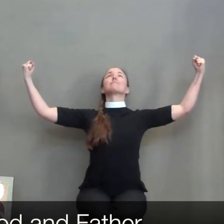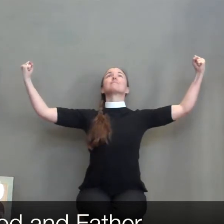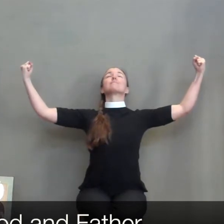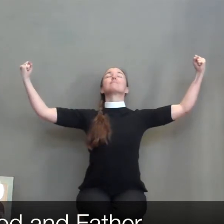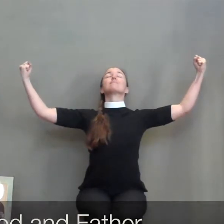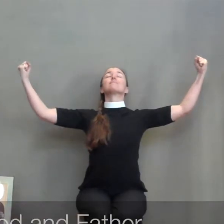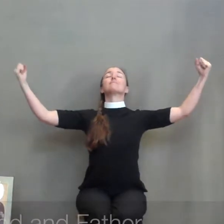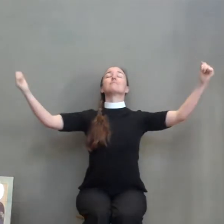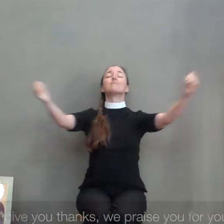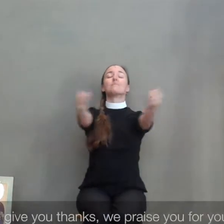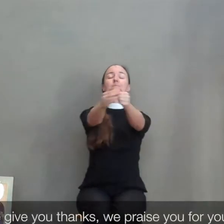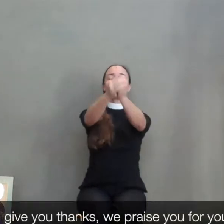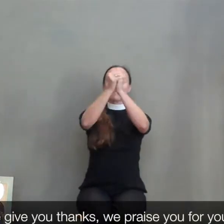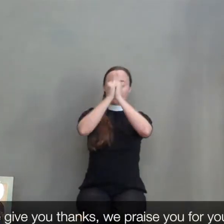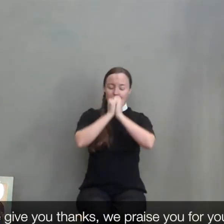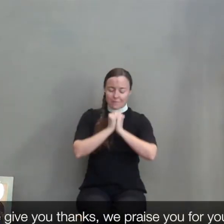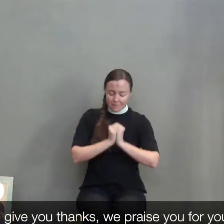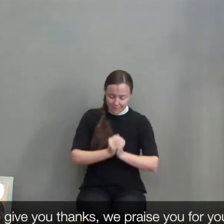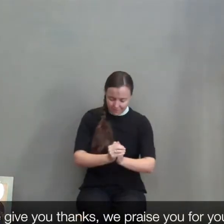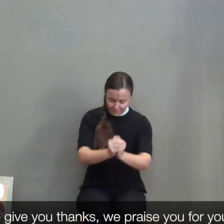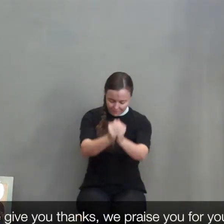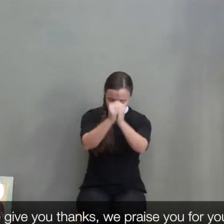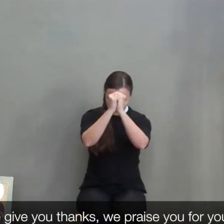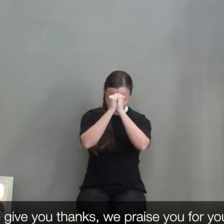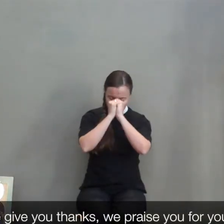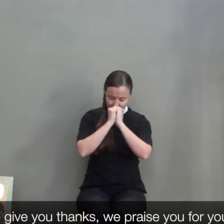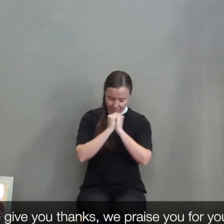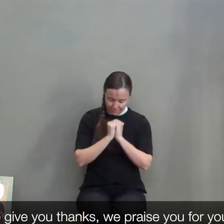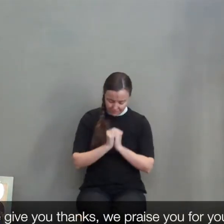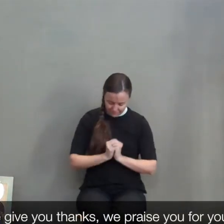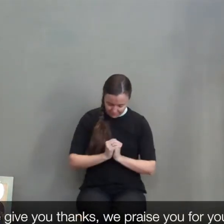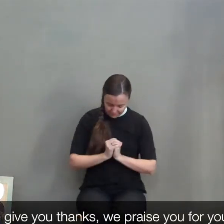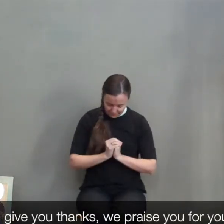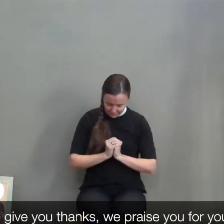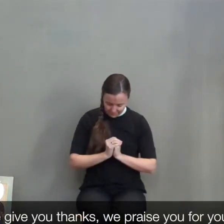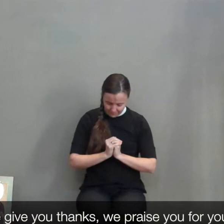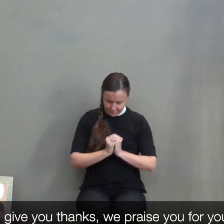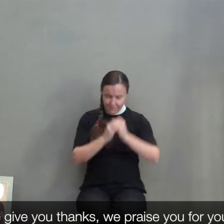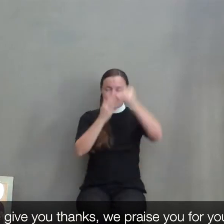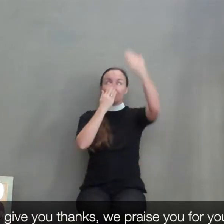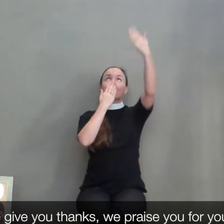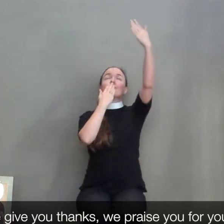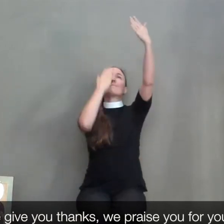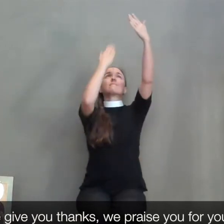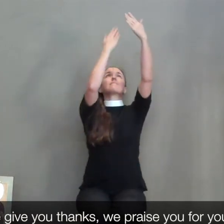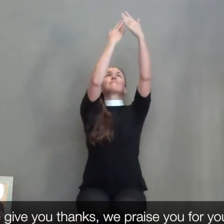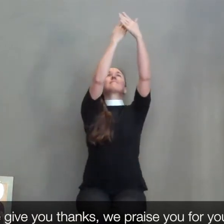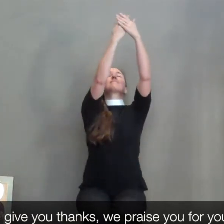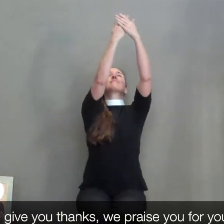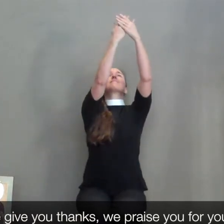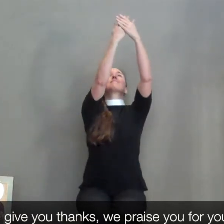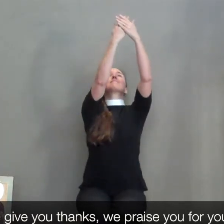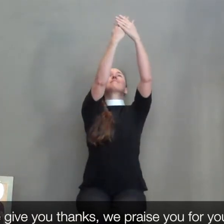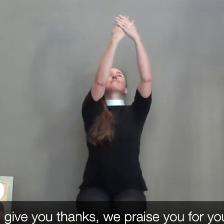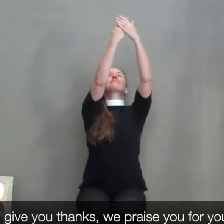Father, we worship you, we give you thanks,